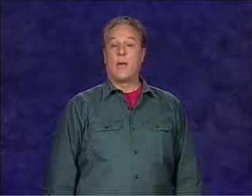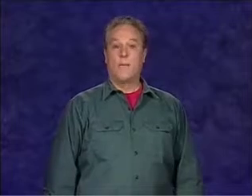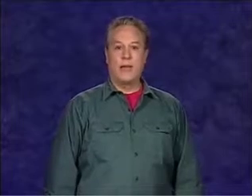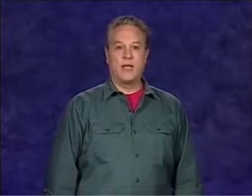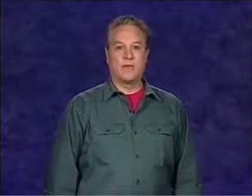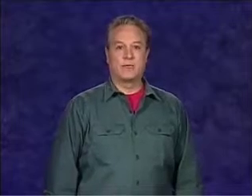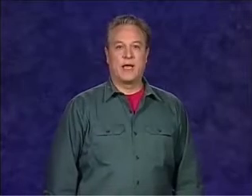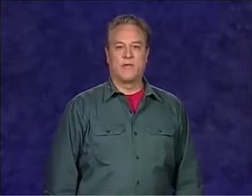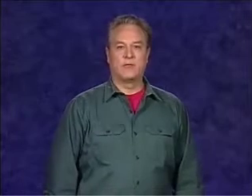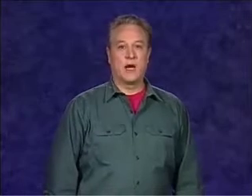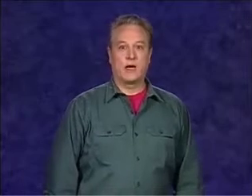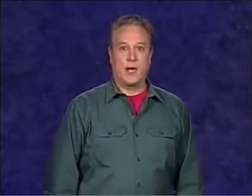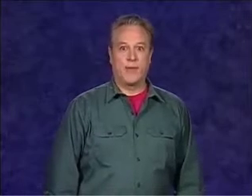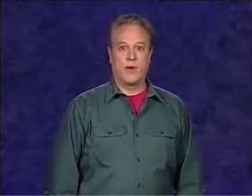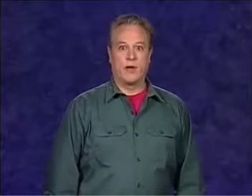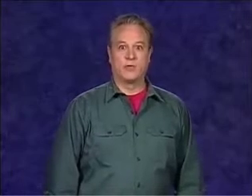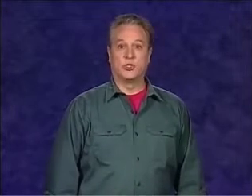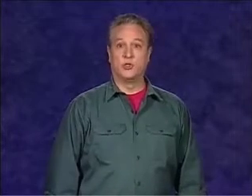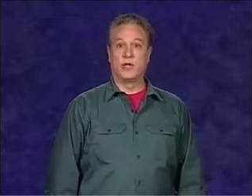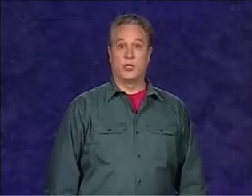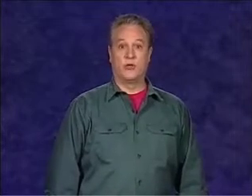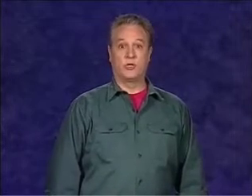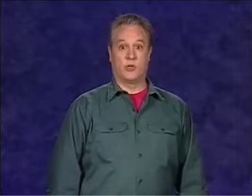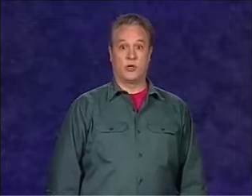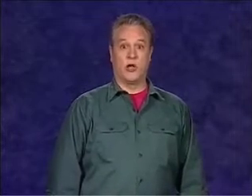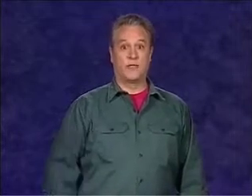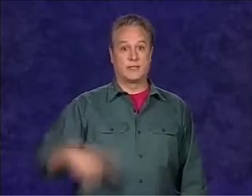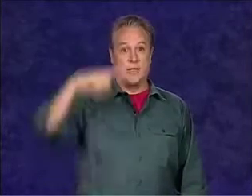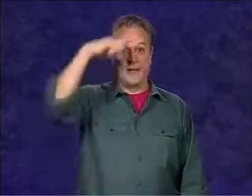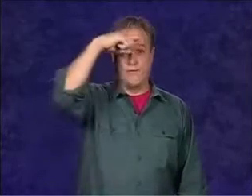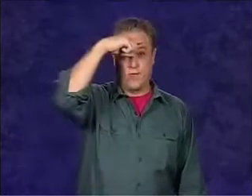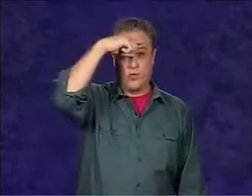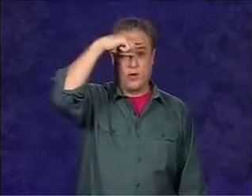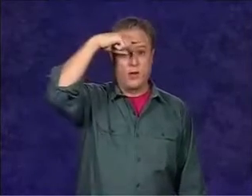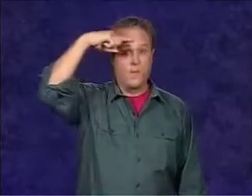Many of us have dark eyebrows, which you can use to recall the sign for black.